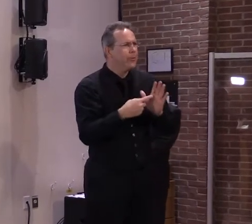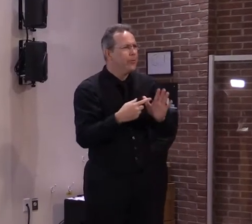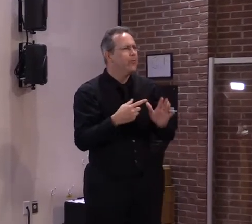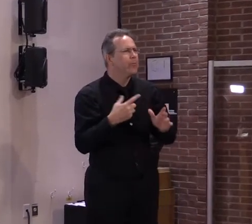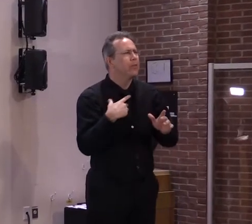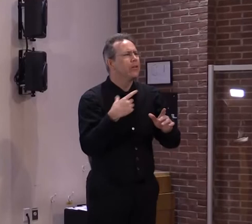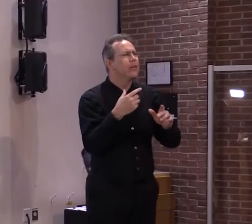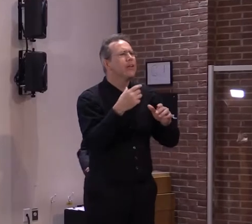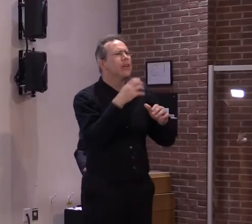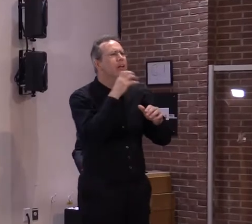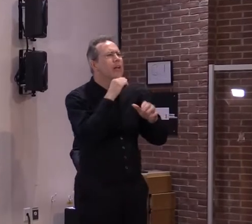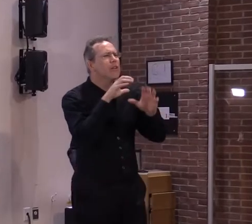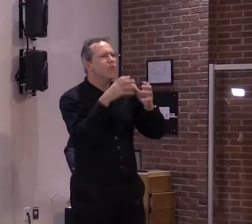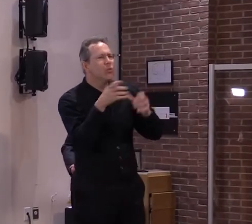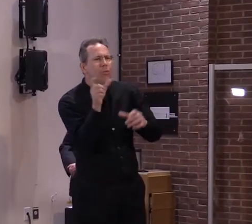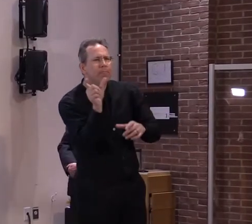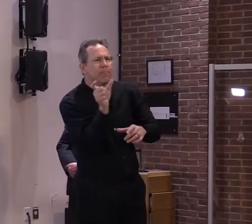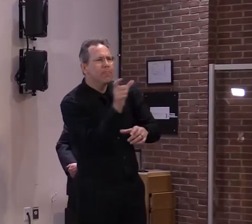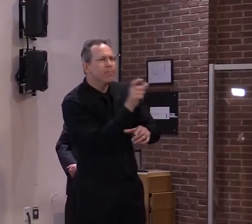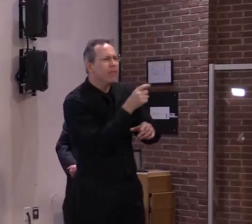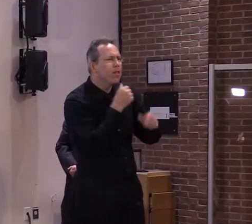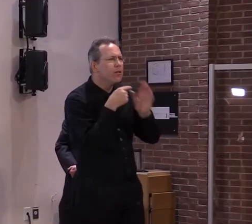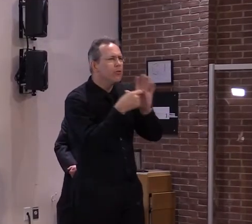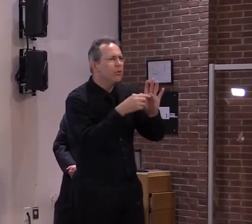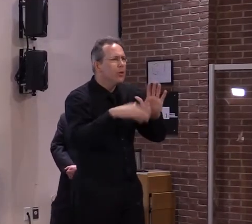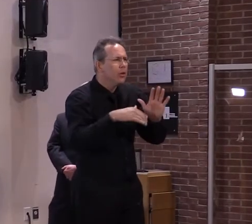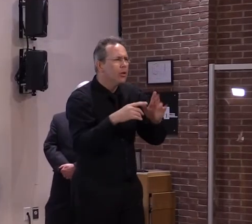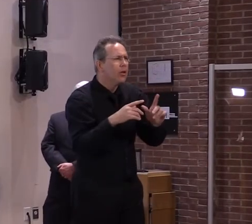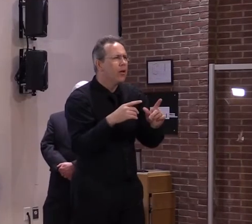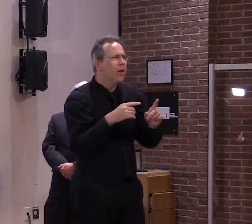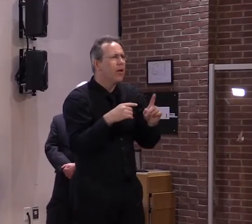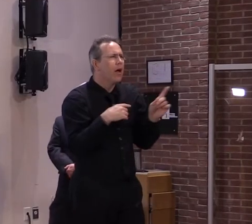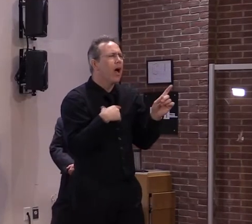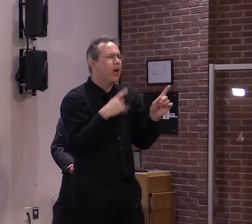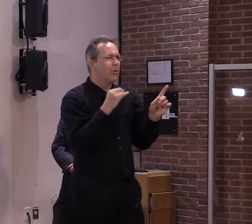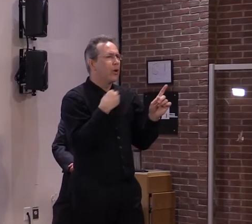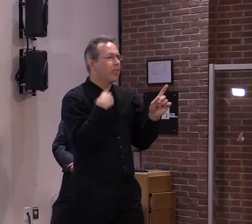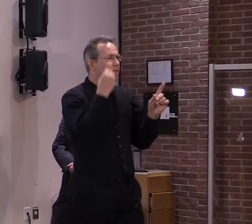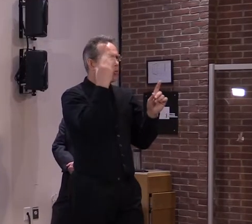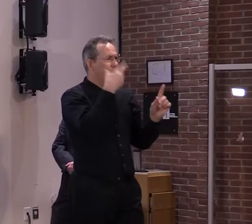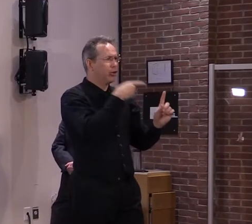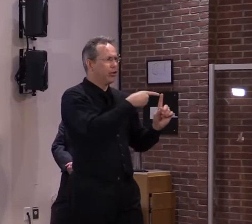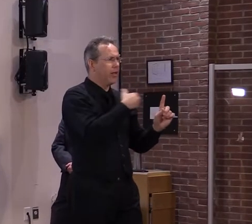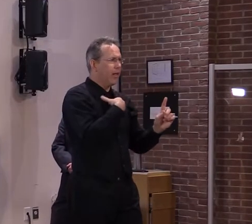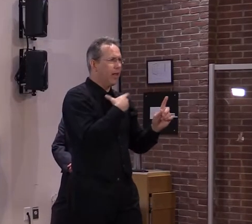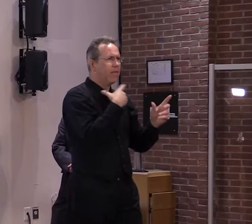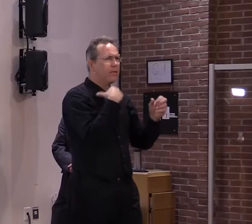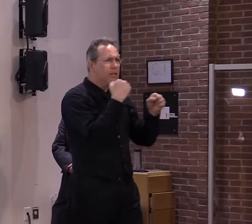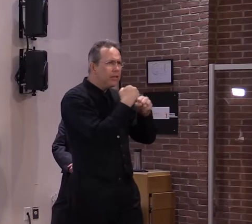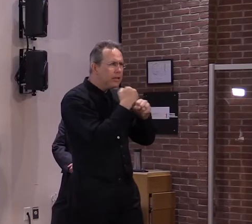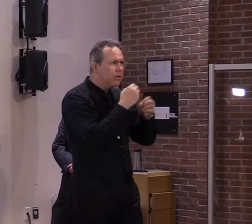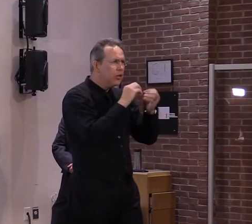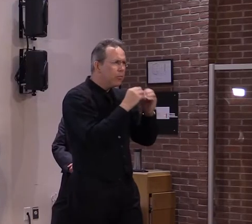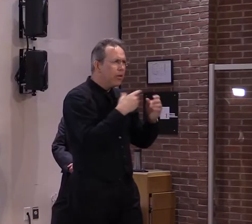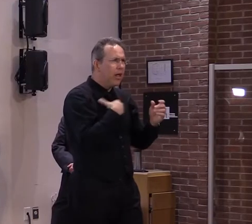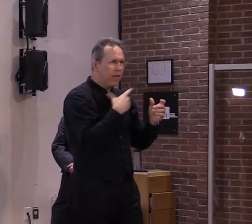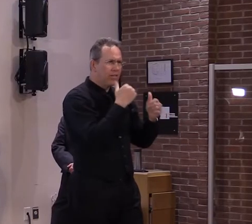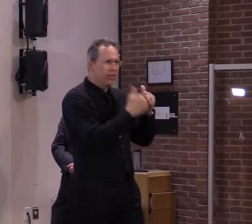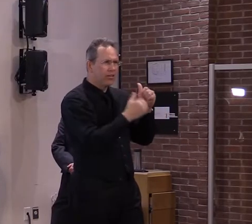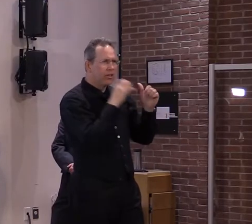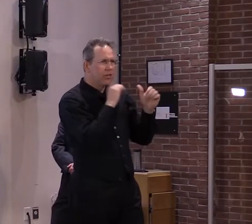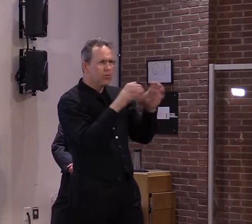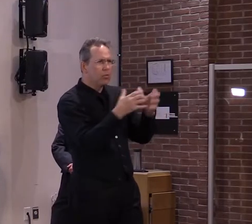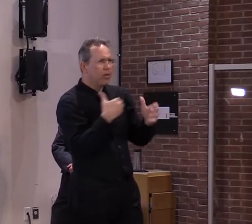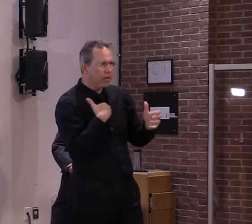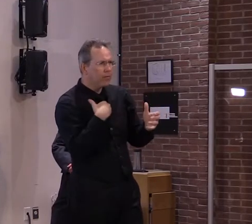a statistical estimate by age, but what I will point out is that what the survey result was asking was for those who are not